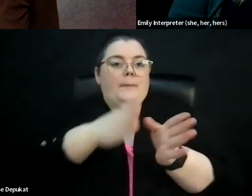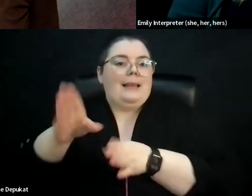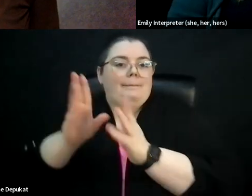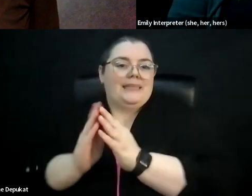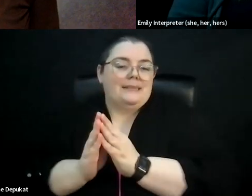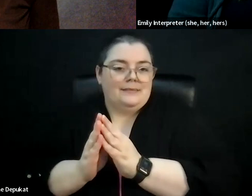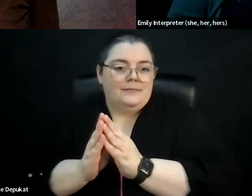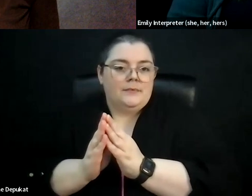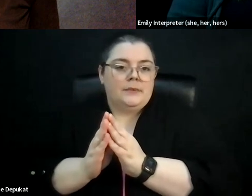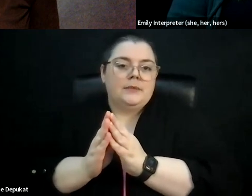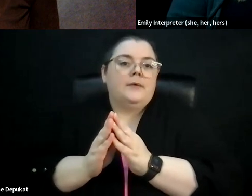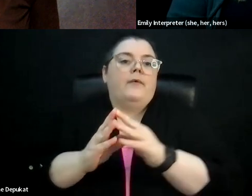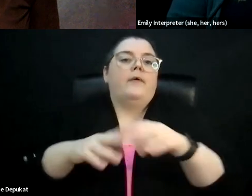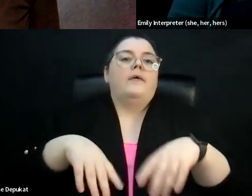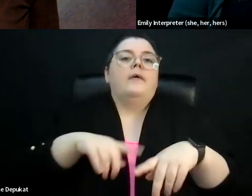access should be part of planning meetings.